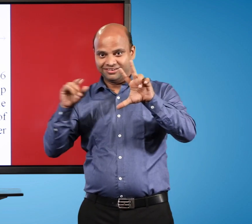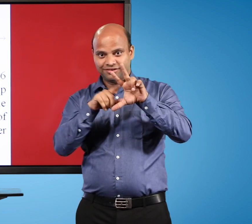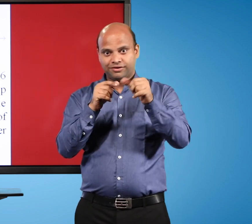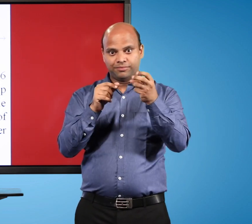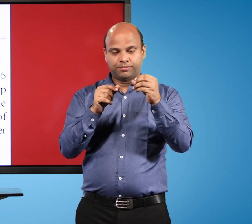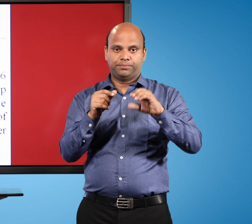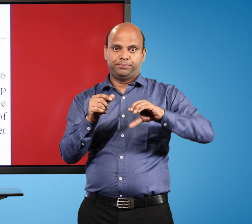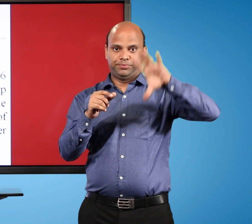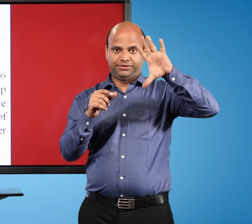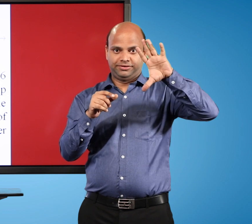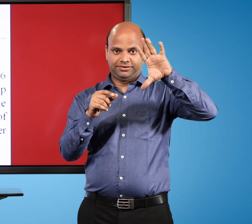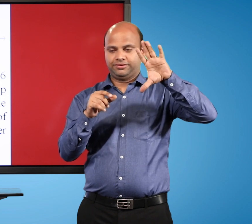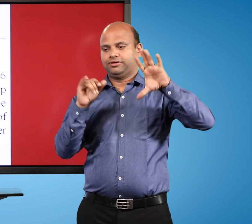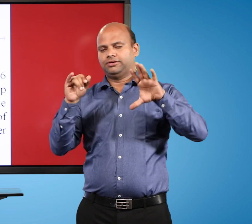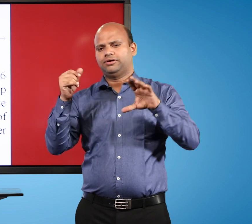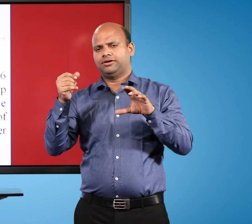and 8 is greater than 6.